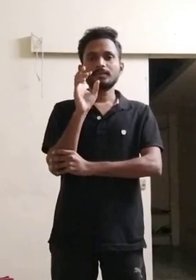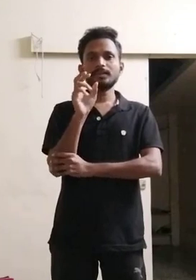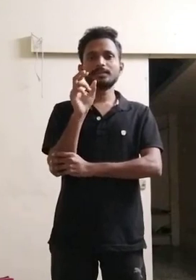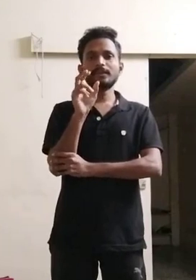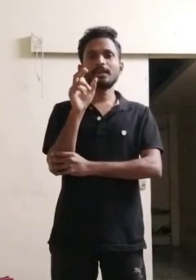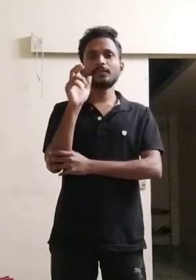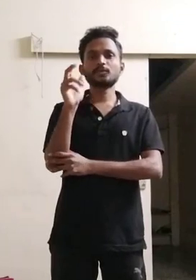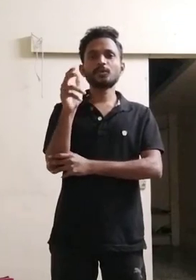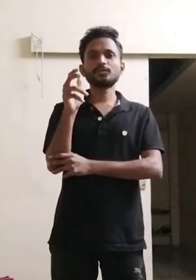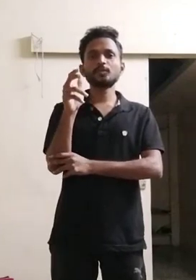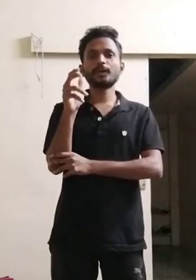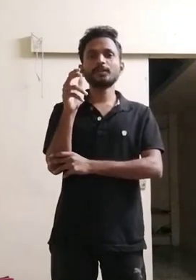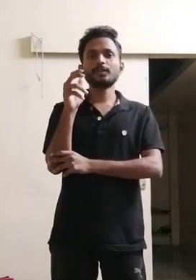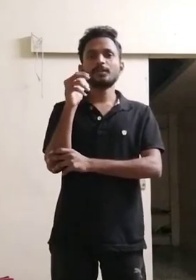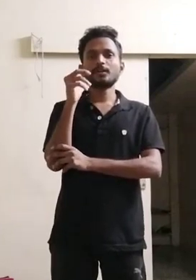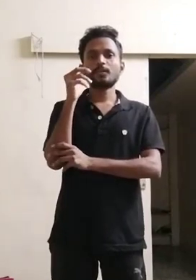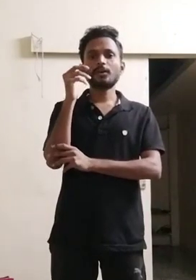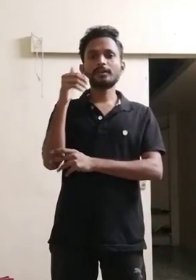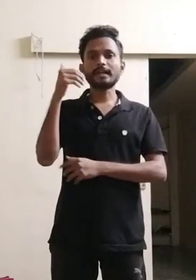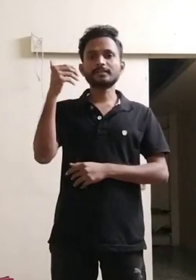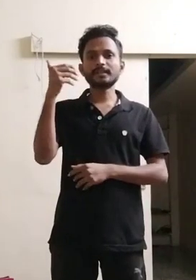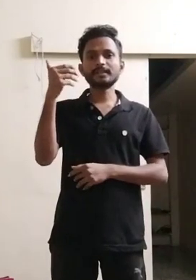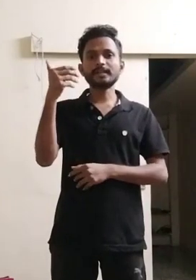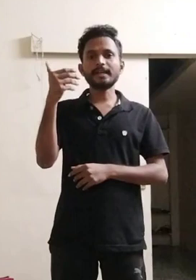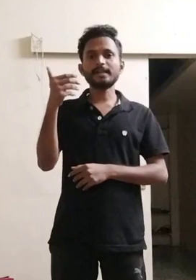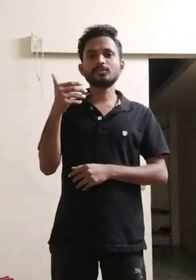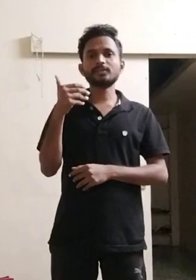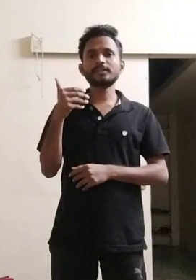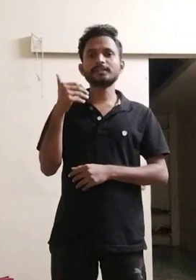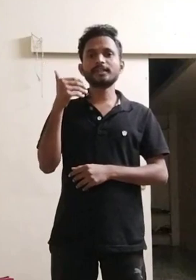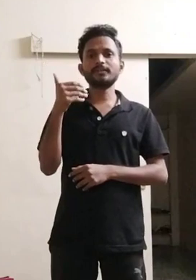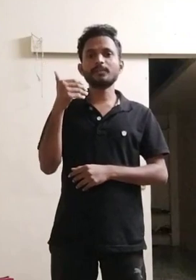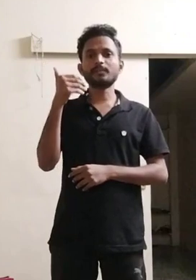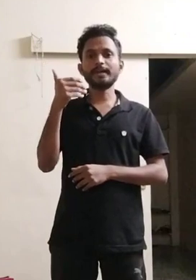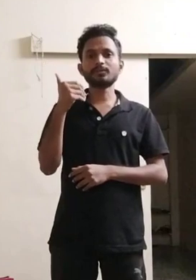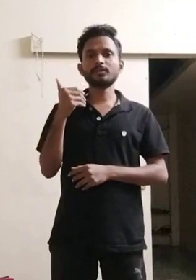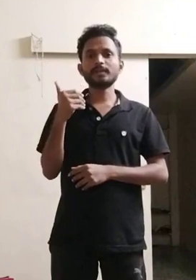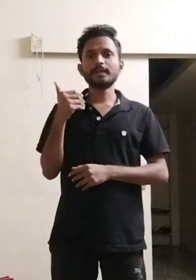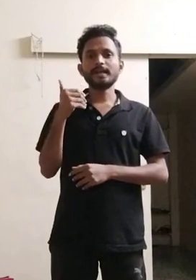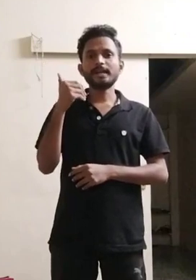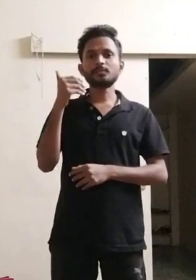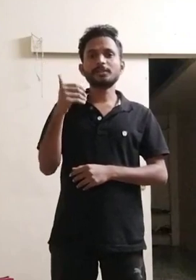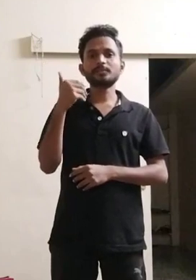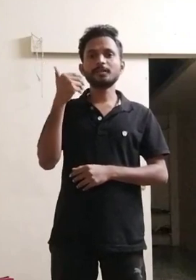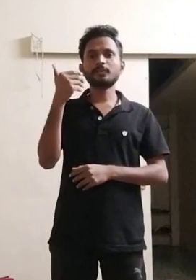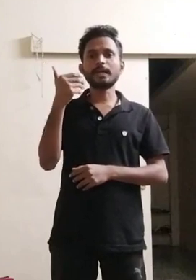Is JVM responsible for translating and executing JVM bytecode and specific